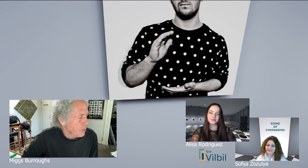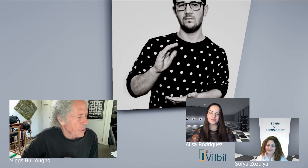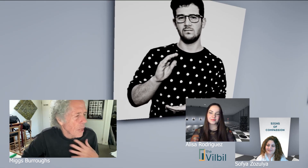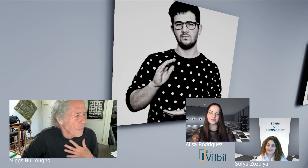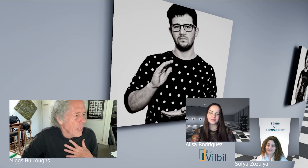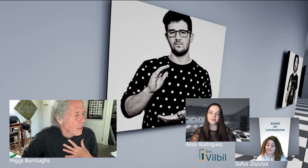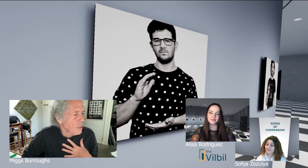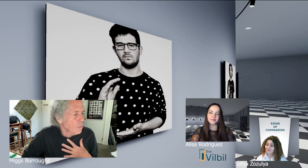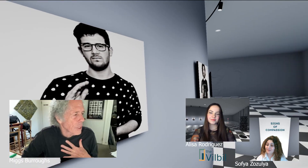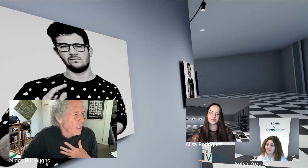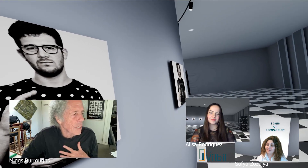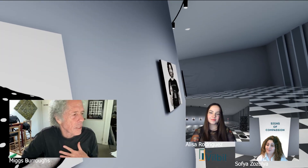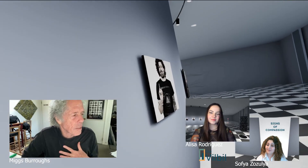experiences, not medical, but I've had